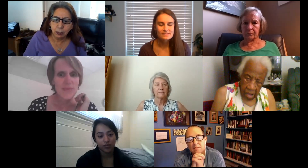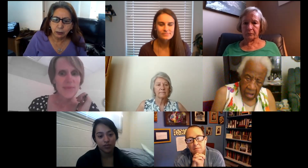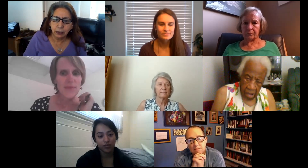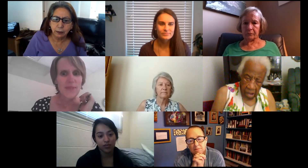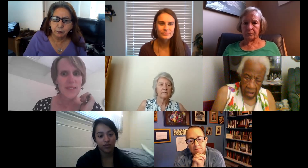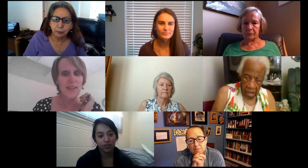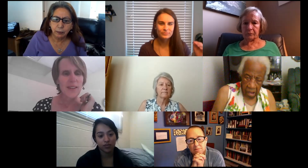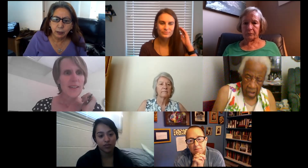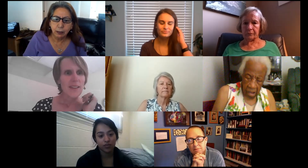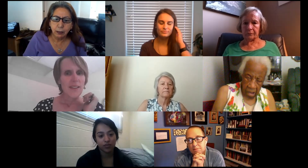called a